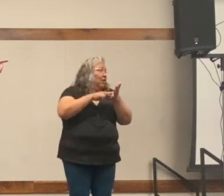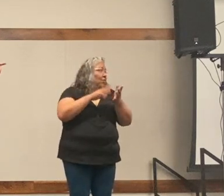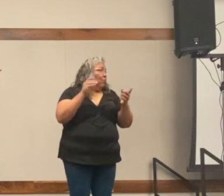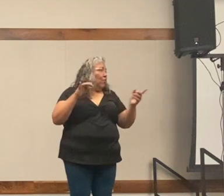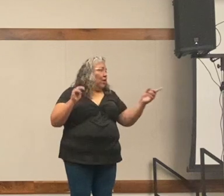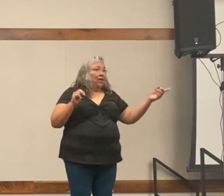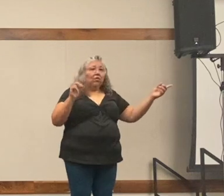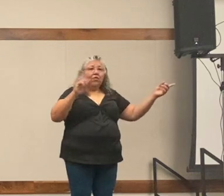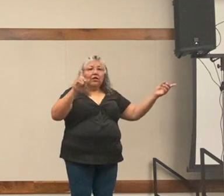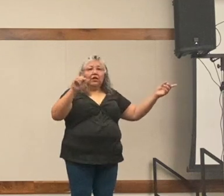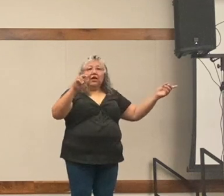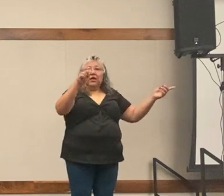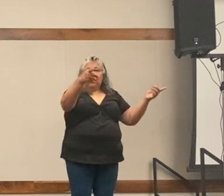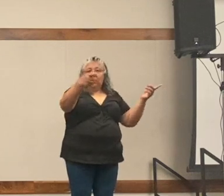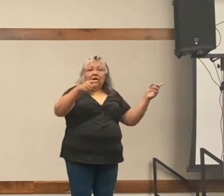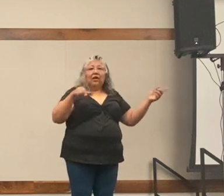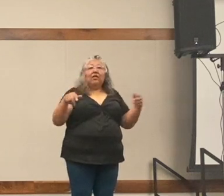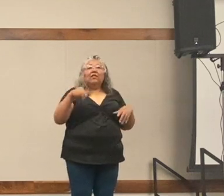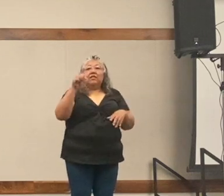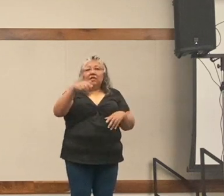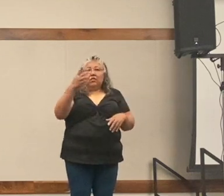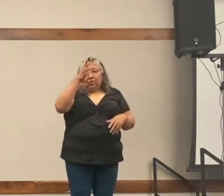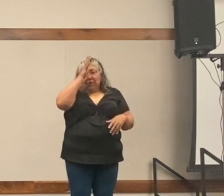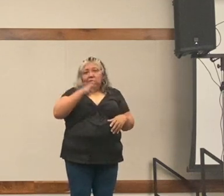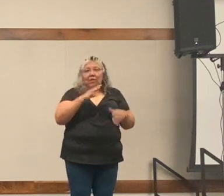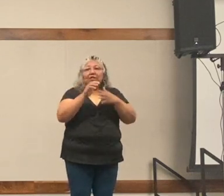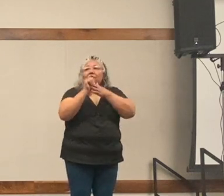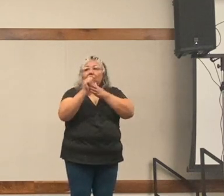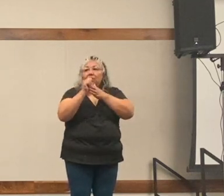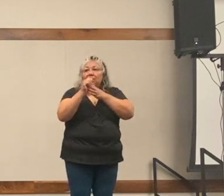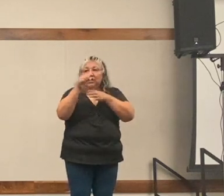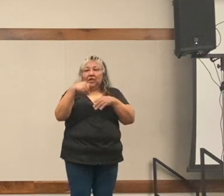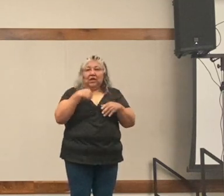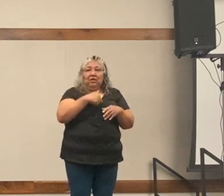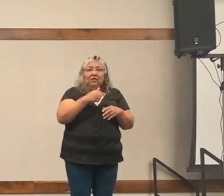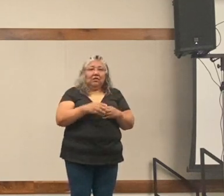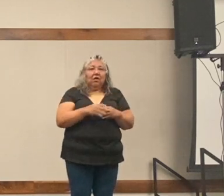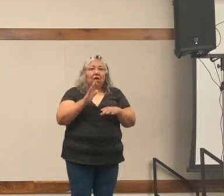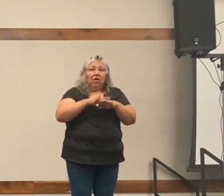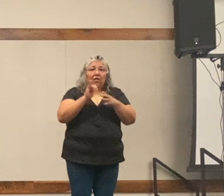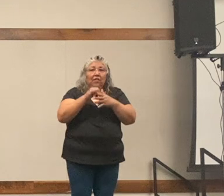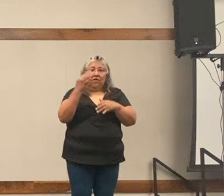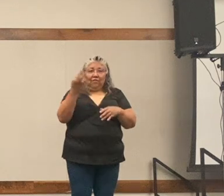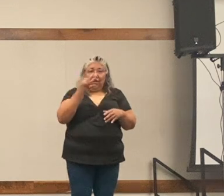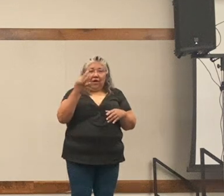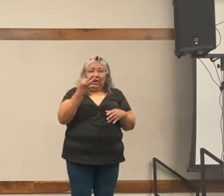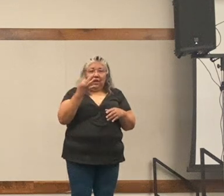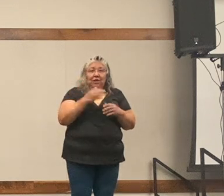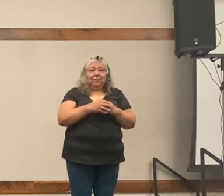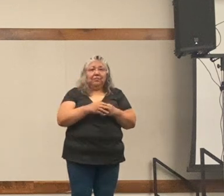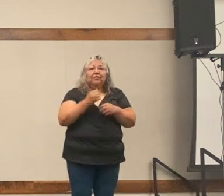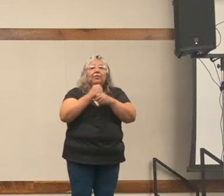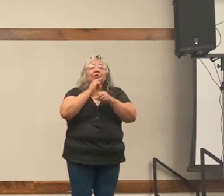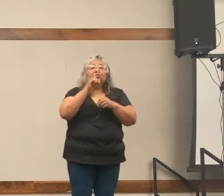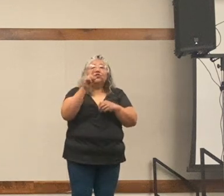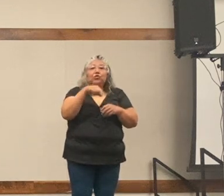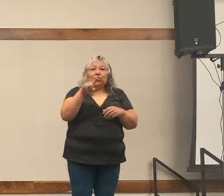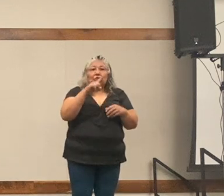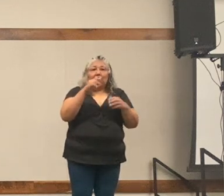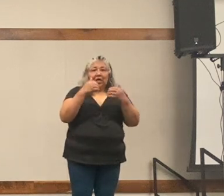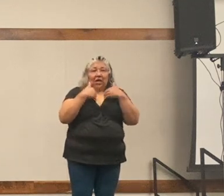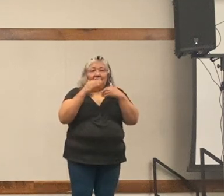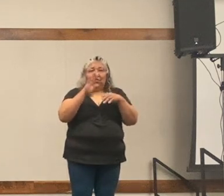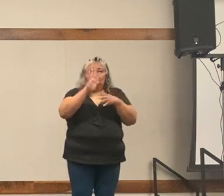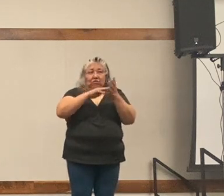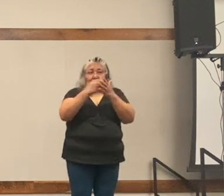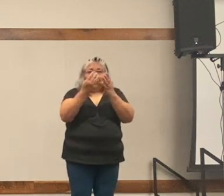over here. Where's Dan? There they are. These are going to be the men who are going to lead us on that Friday. So make sure that you put it on